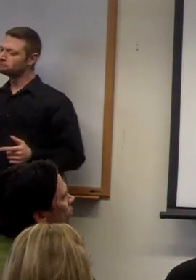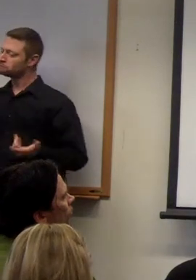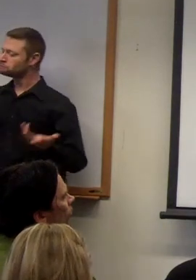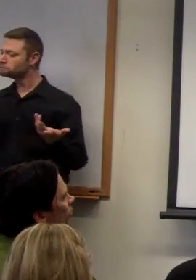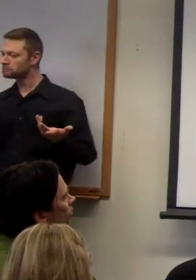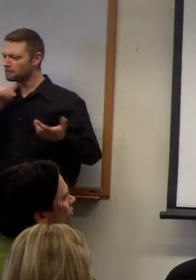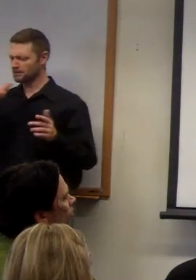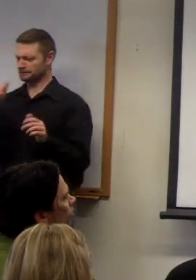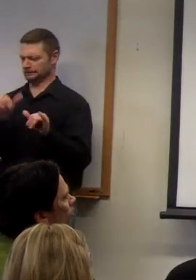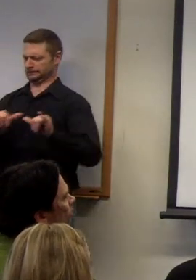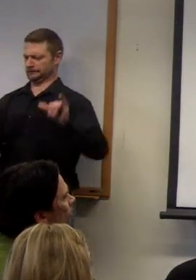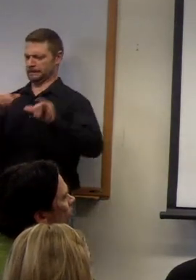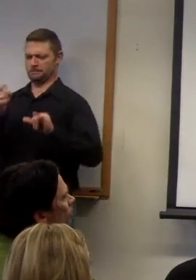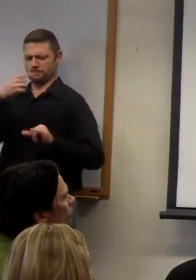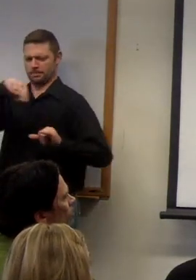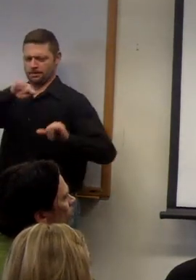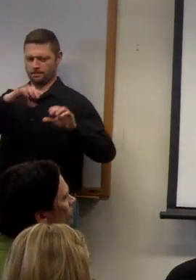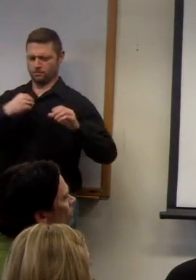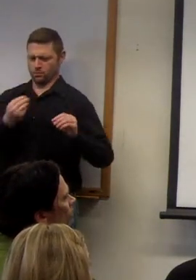not like those people.